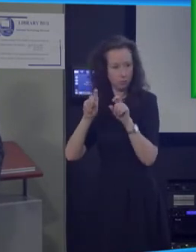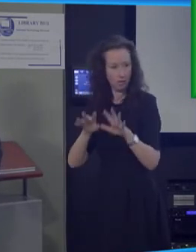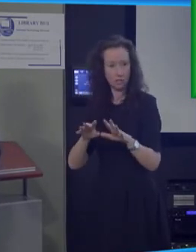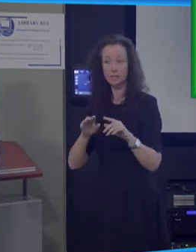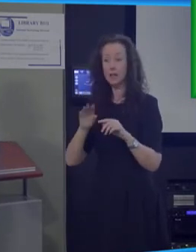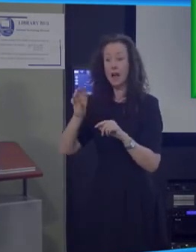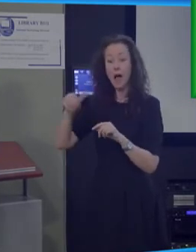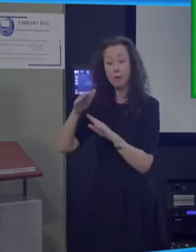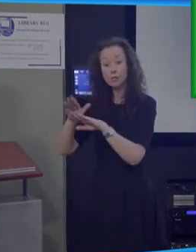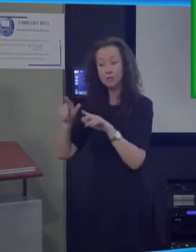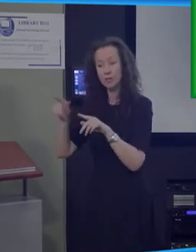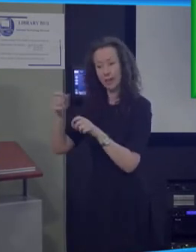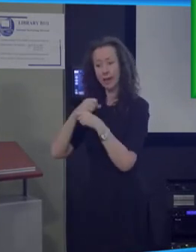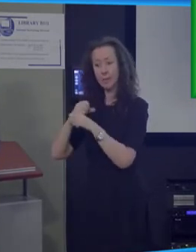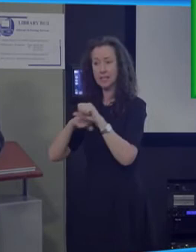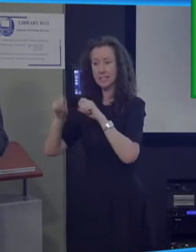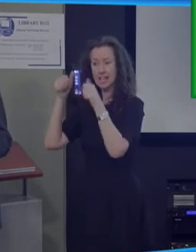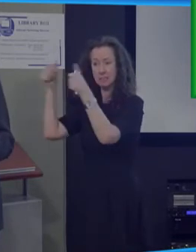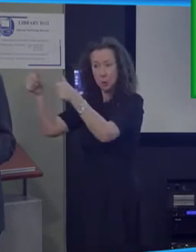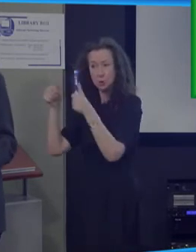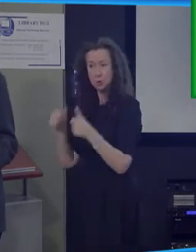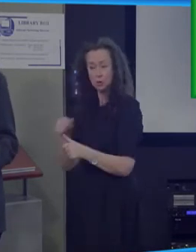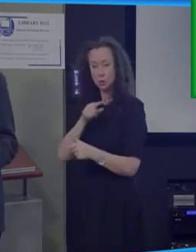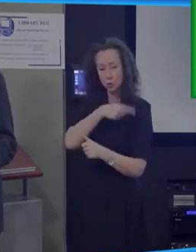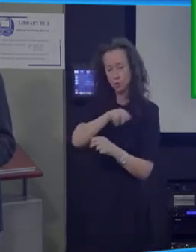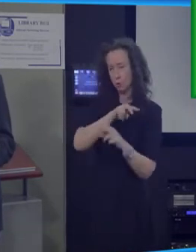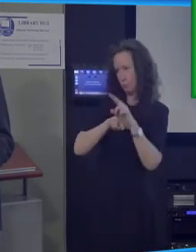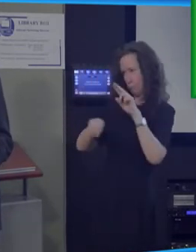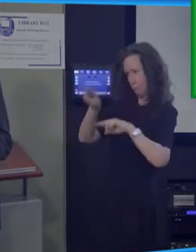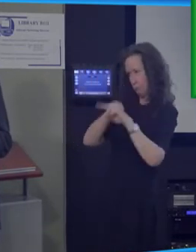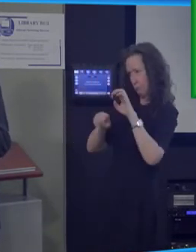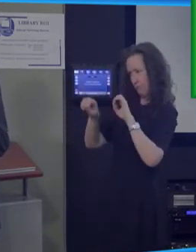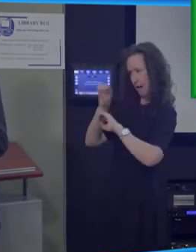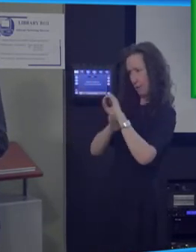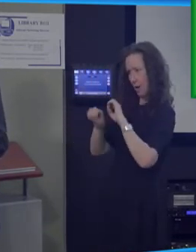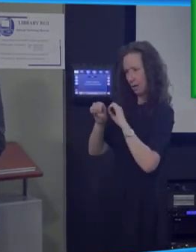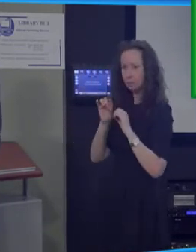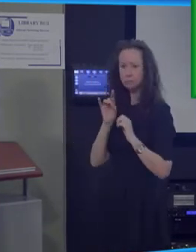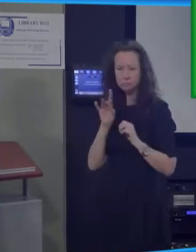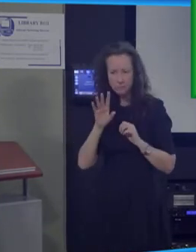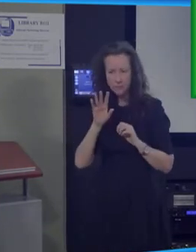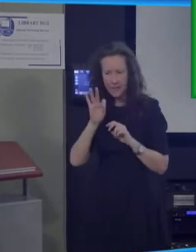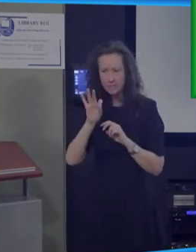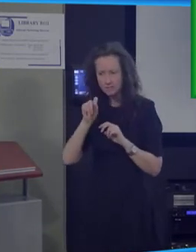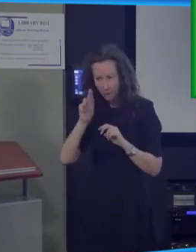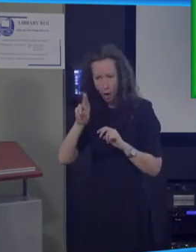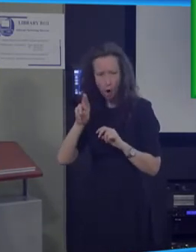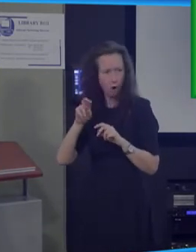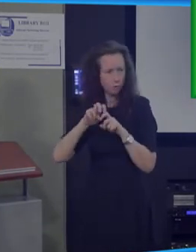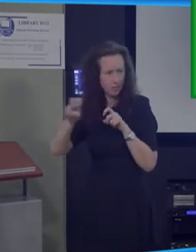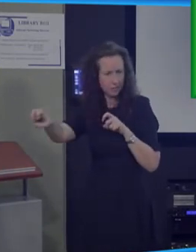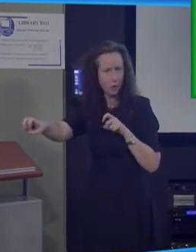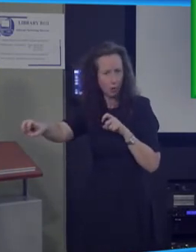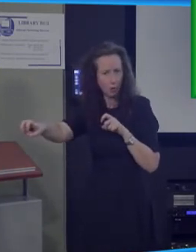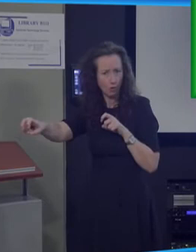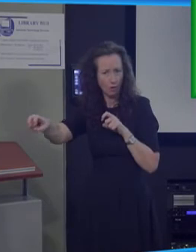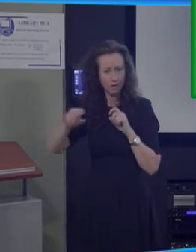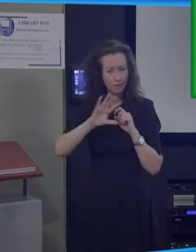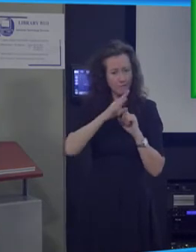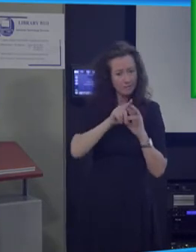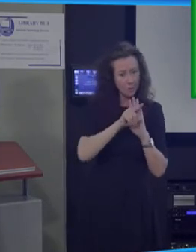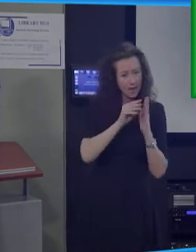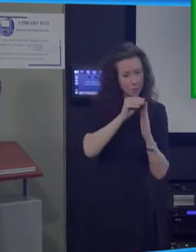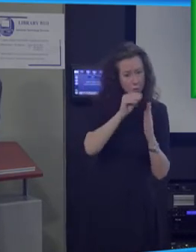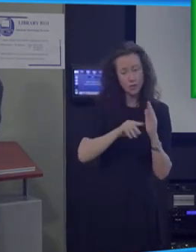made. This is certainly a far transfer test. You ask a 5th grade child to look at a science fair poster that another kid has